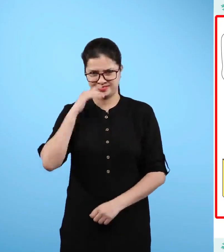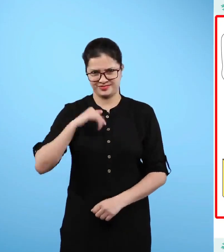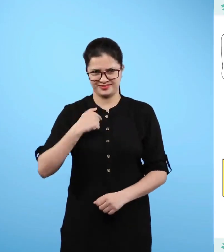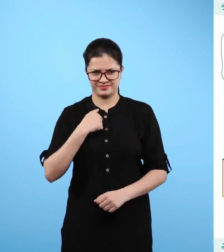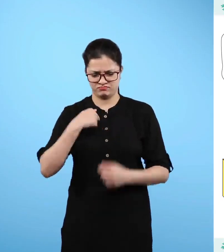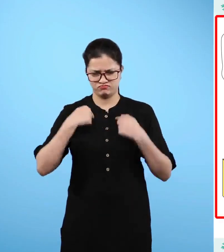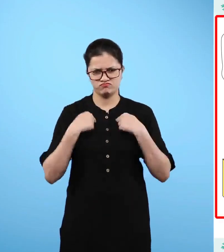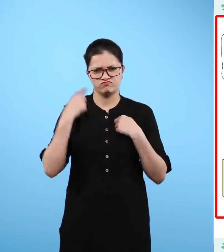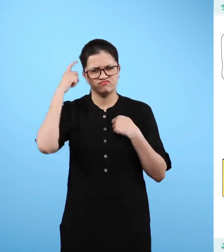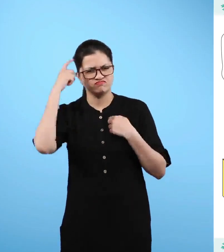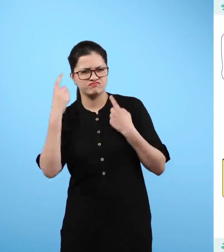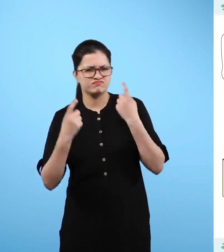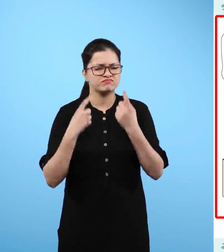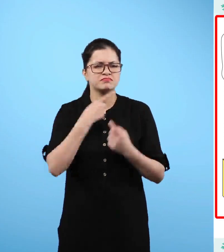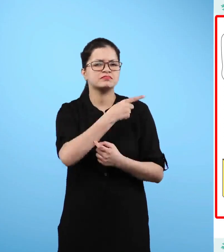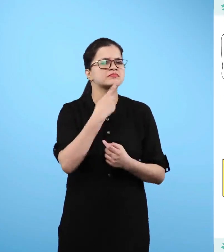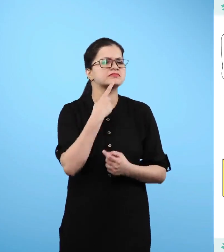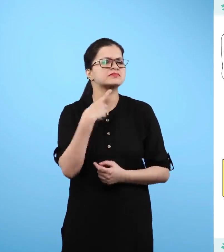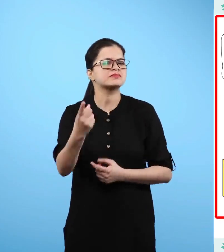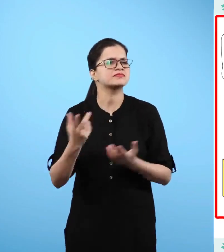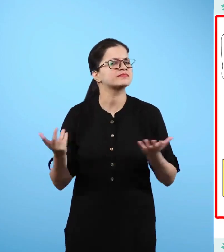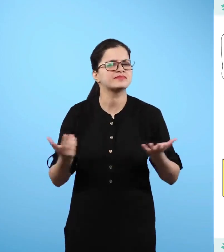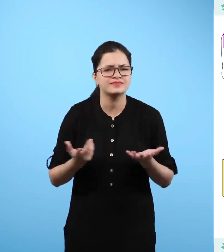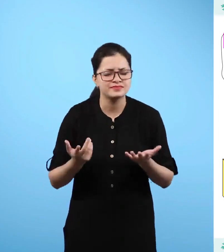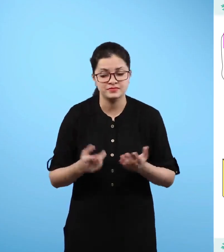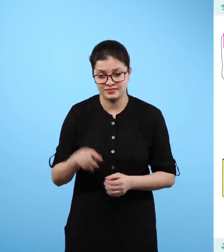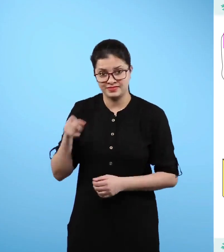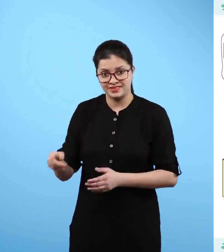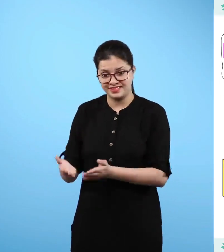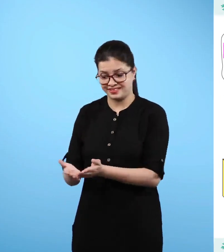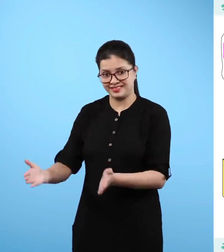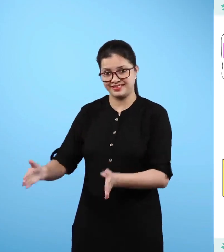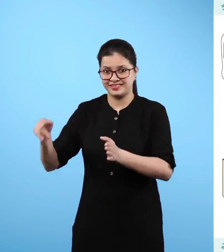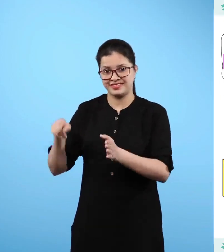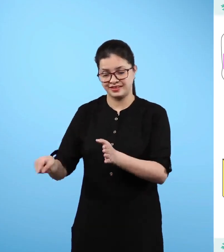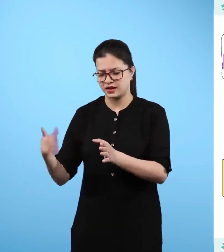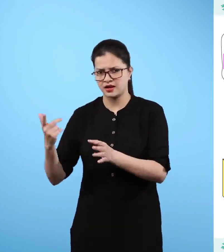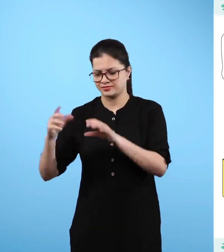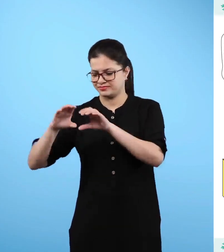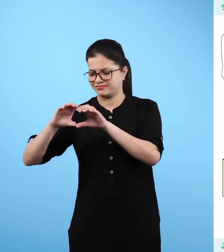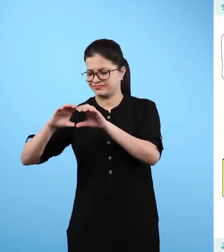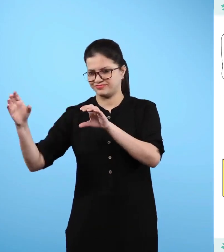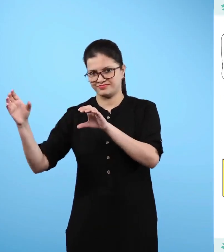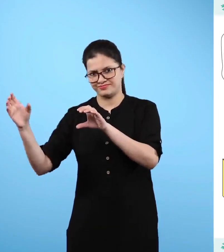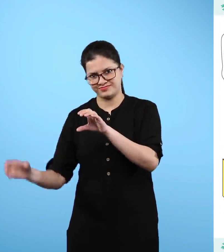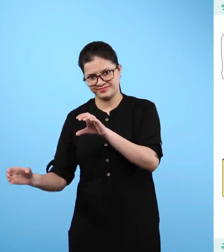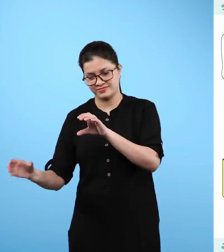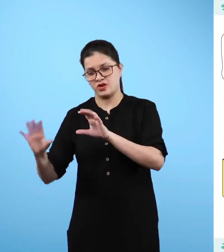Thinking and talking to us. She tells us, I can make open boxes with both these.